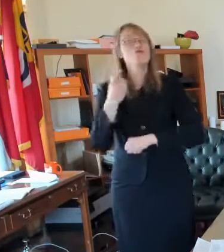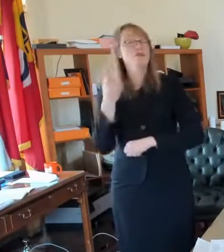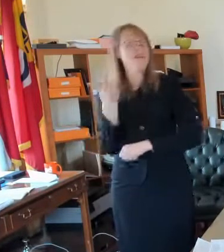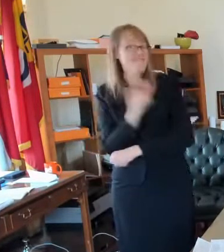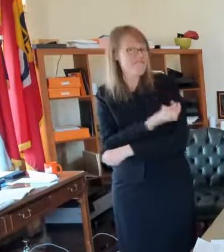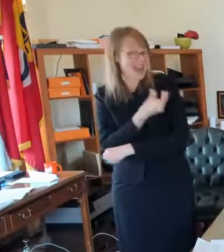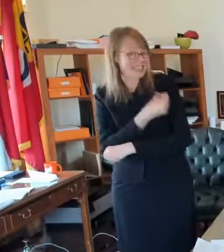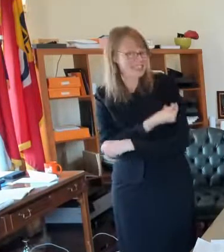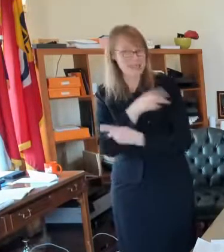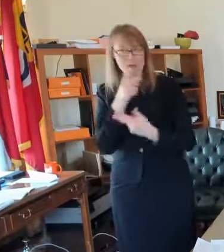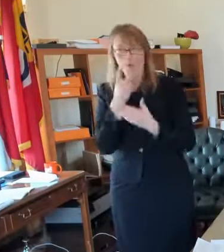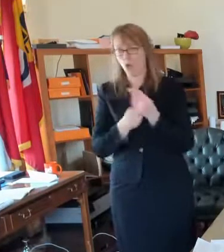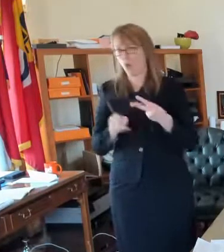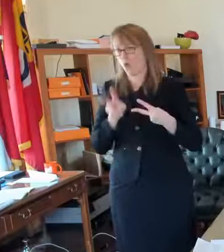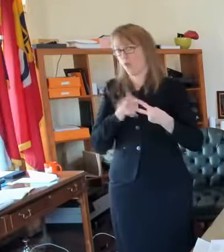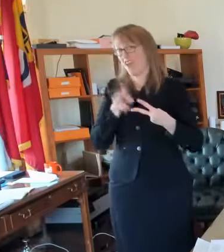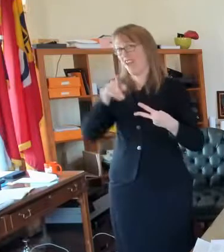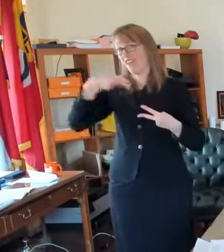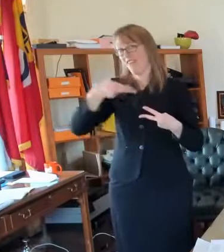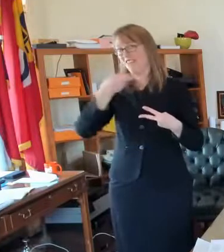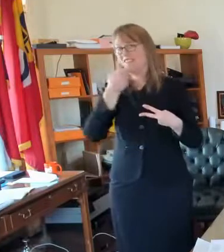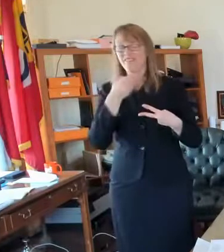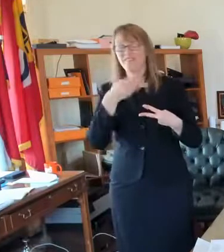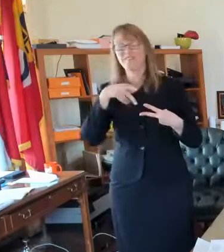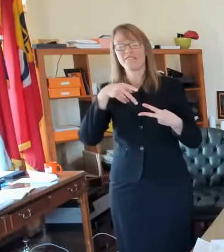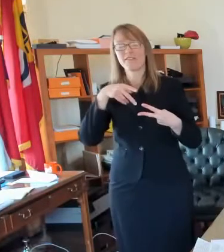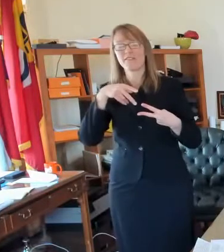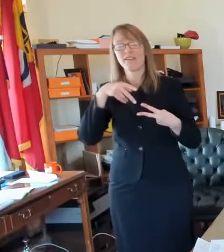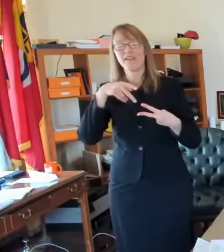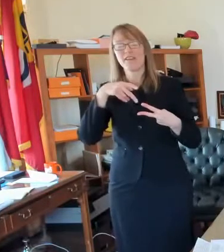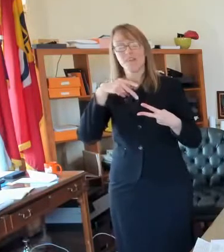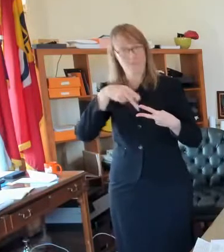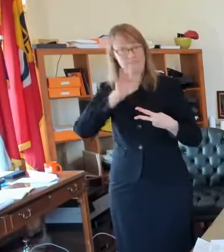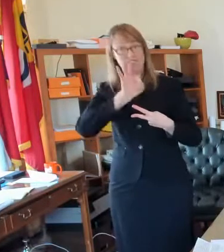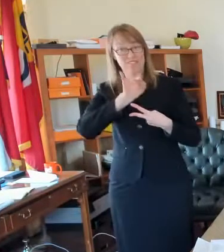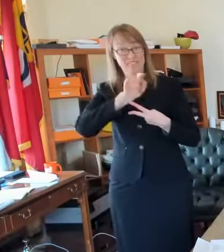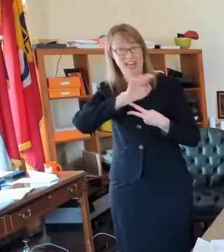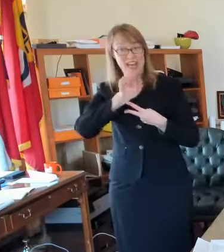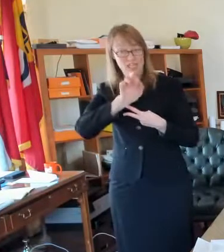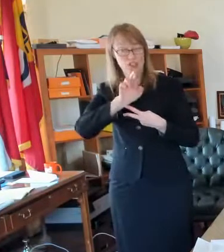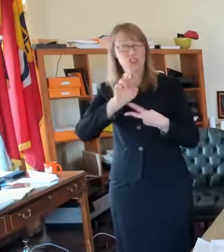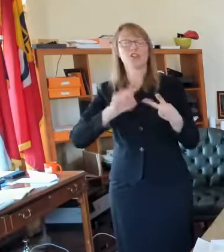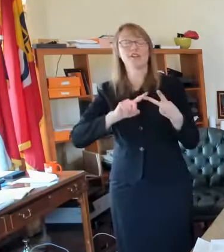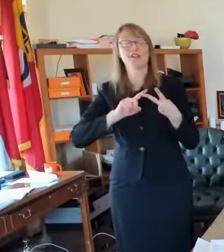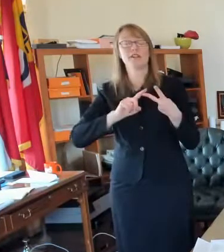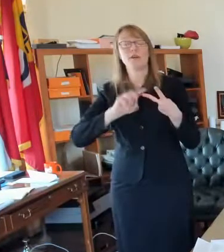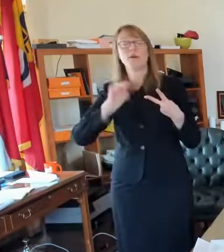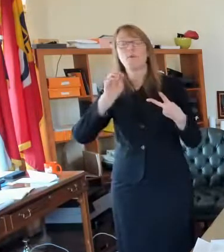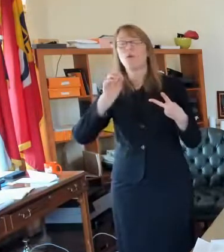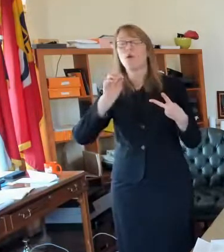Moderna. And maybe coming from AstraZeneca or from Johnson & Johnson.